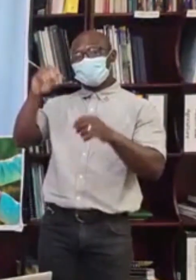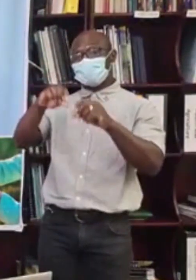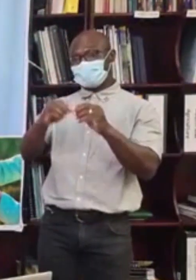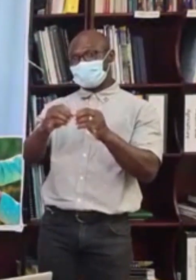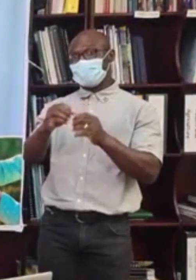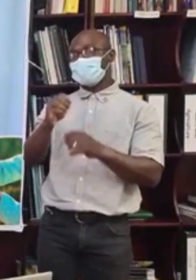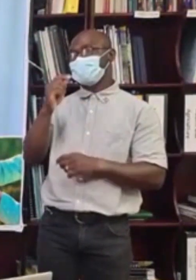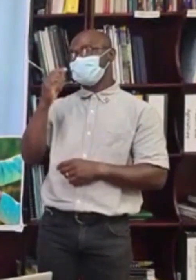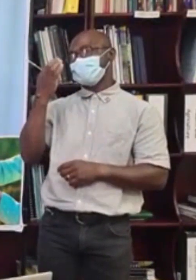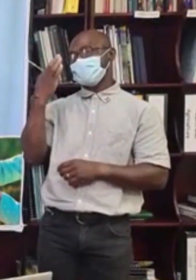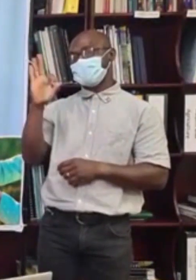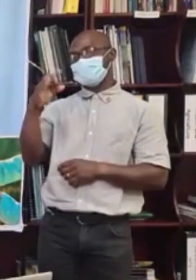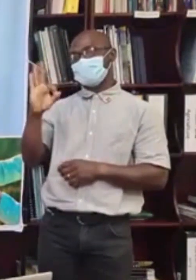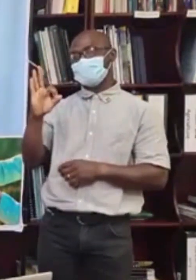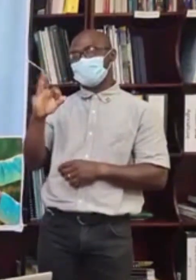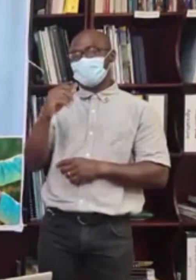inconclusive.